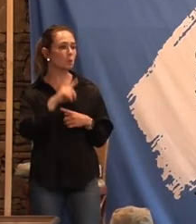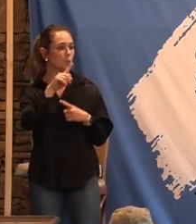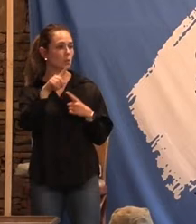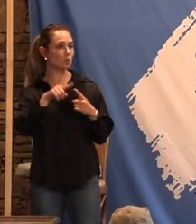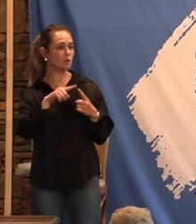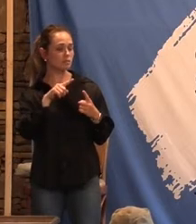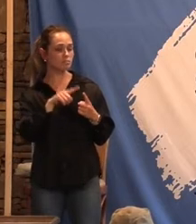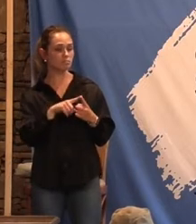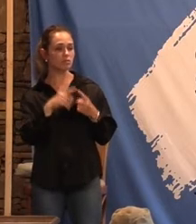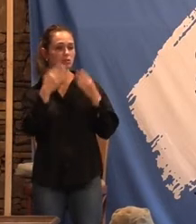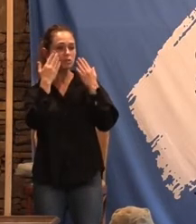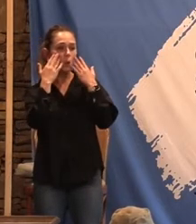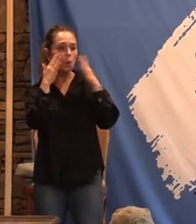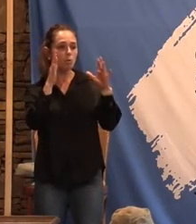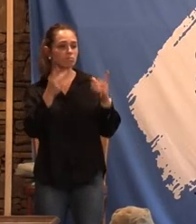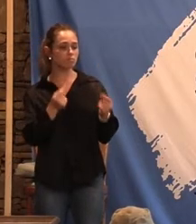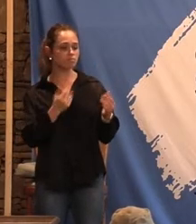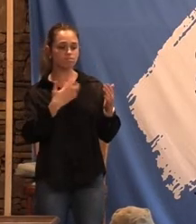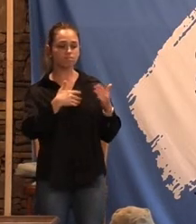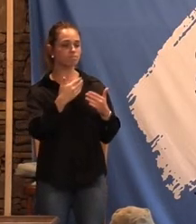don't know what to do.